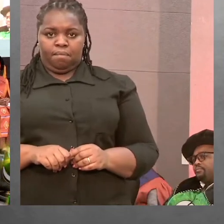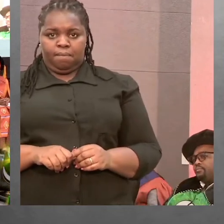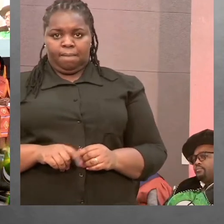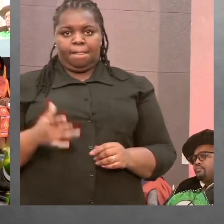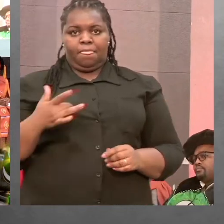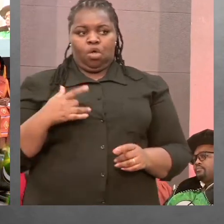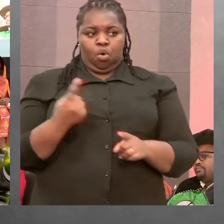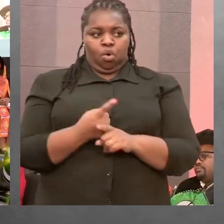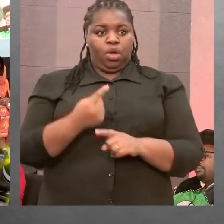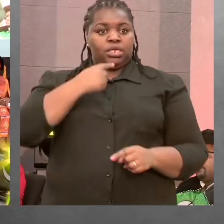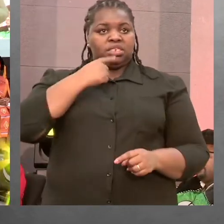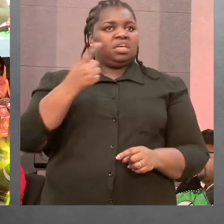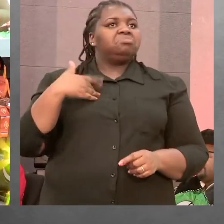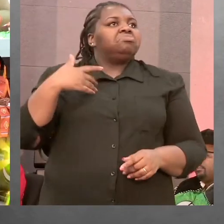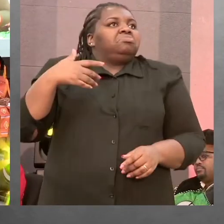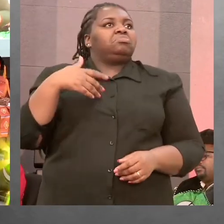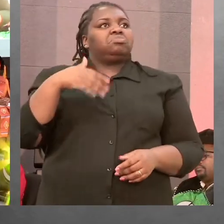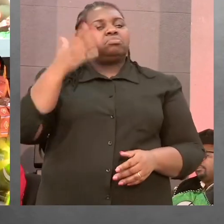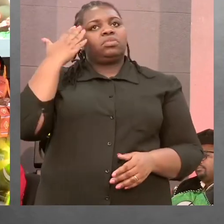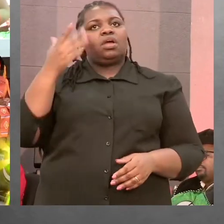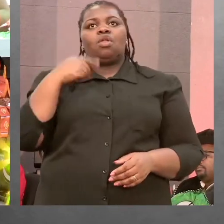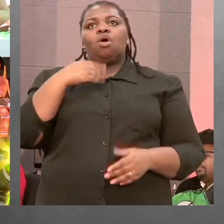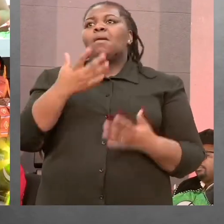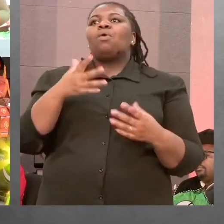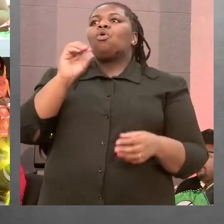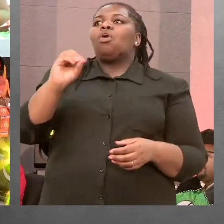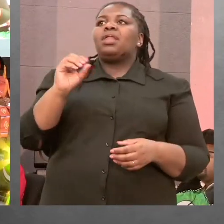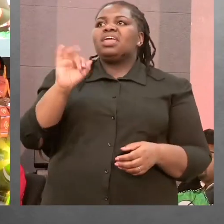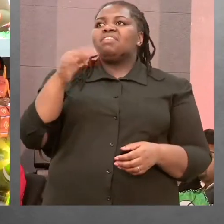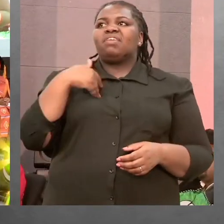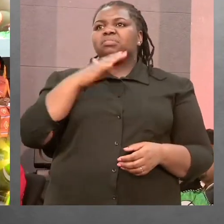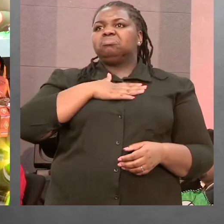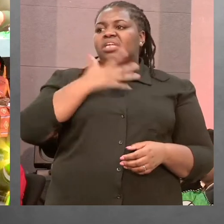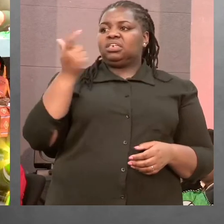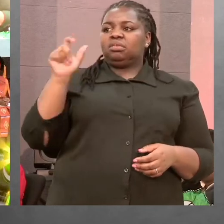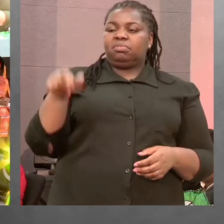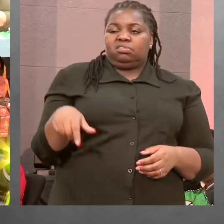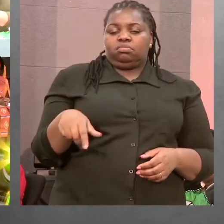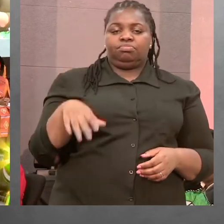Sithatha ngento yobana kukho umntu uyaziyo into nobukhona apha endlini uba ndimthandi.